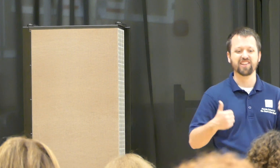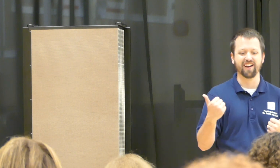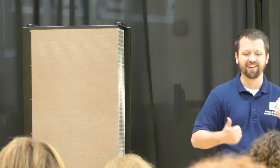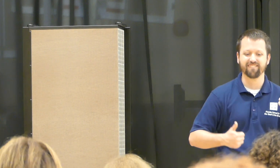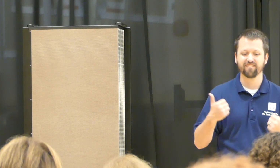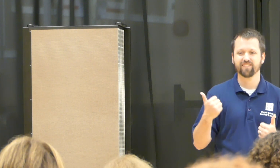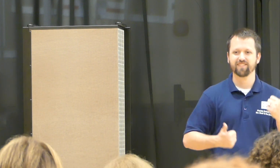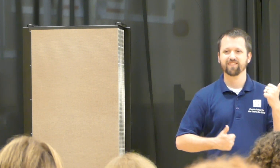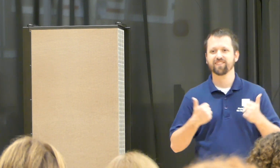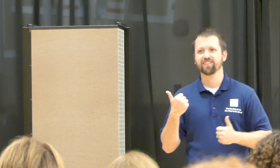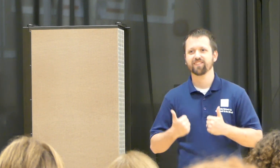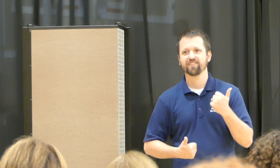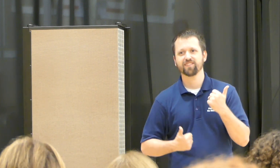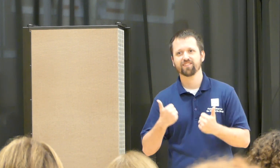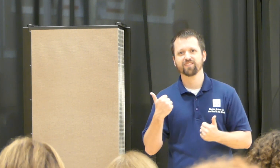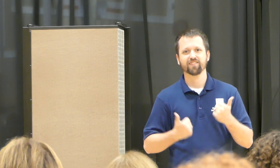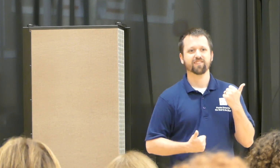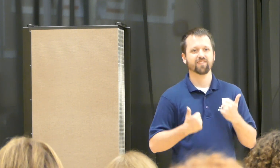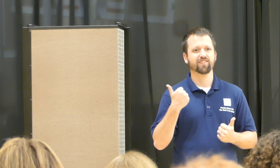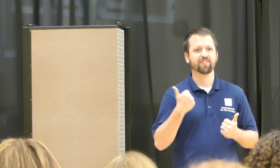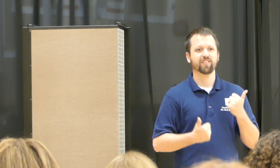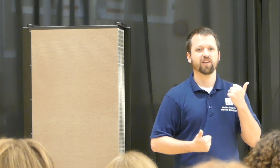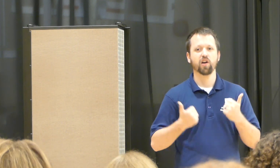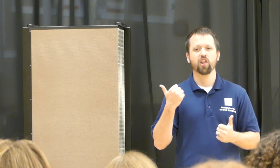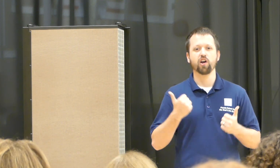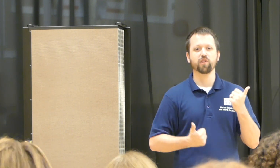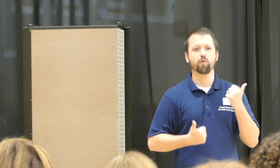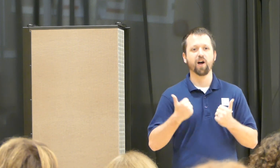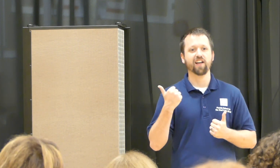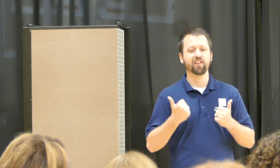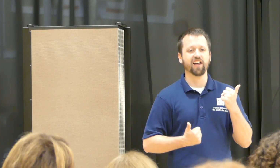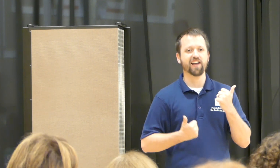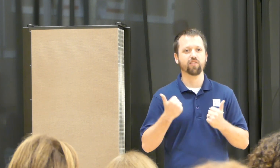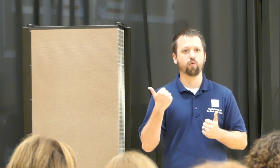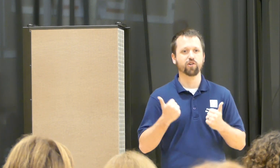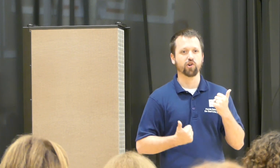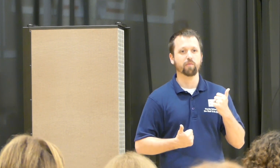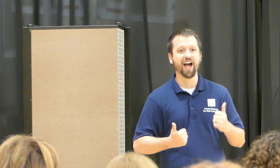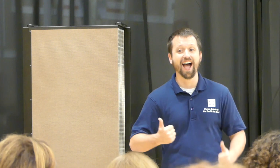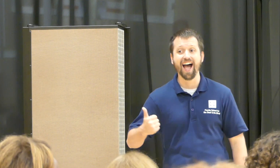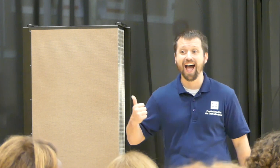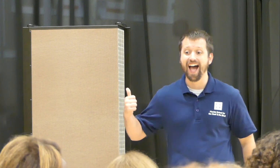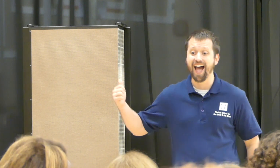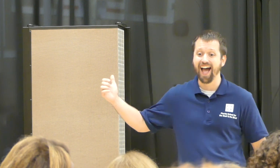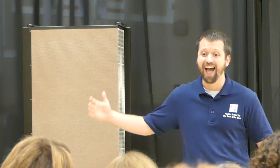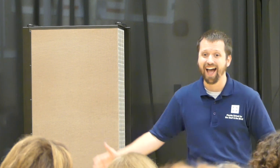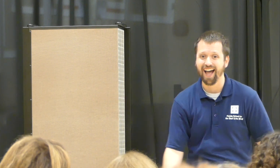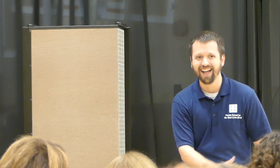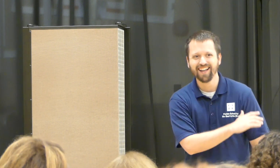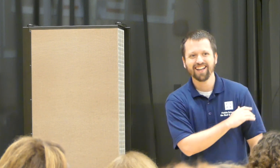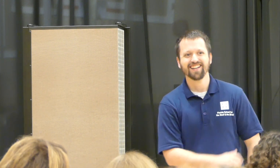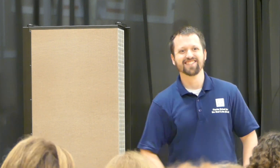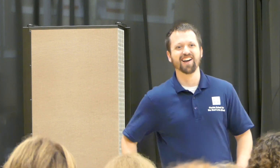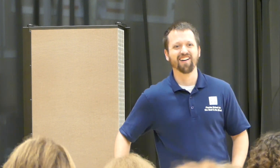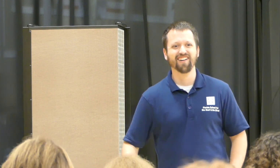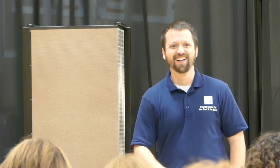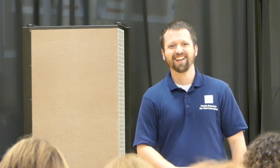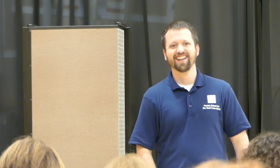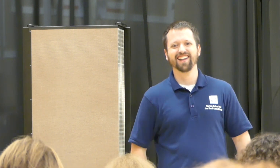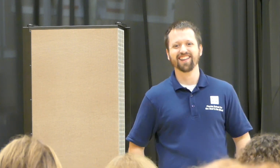that. It does it so. Along with the lion in the wardrobe. Some points. So, yeah, the